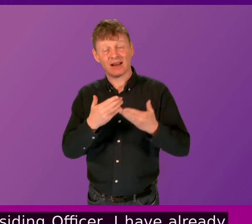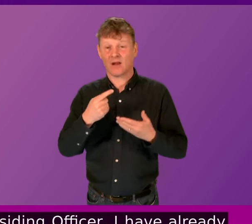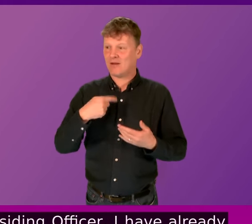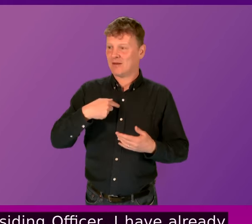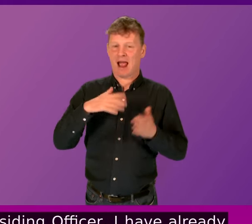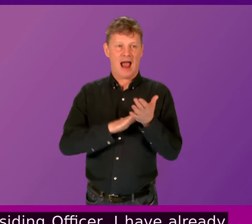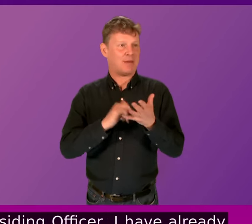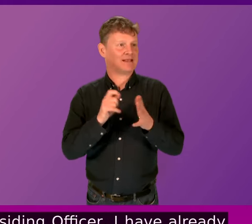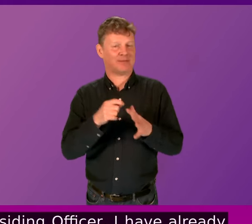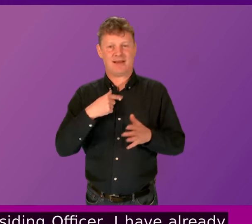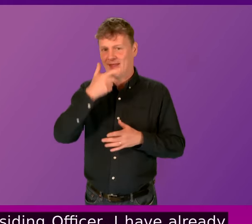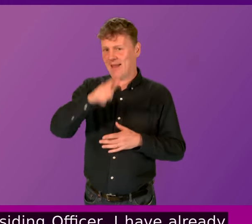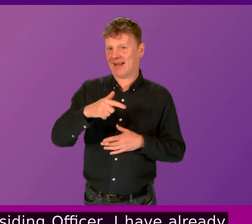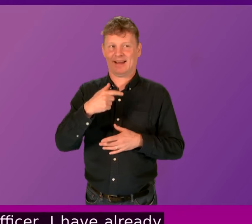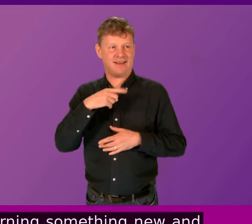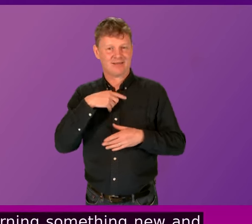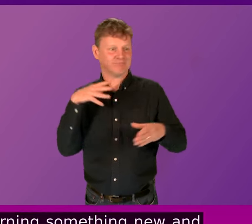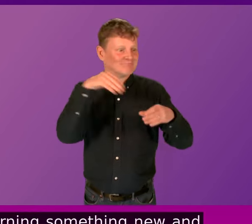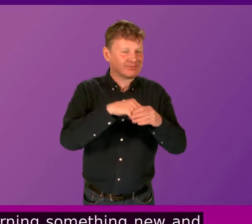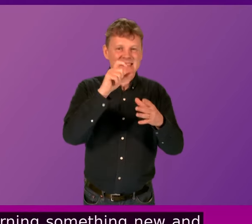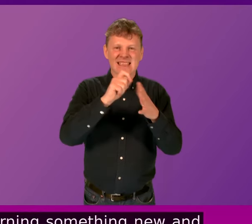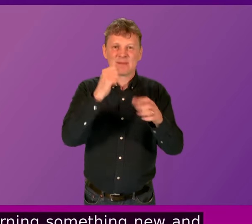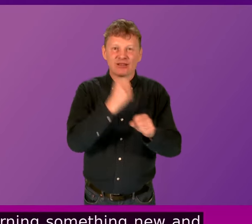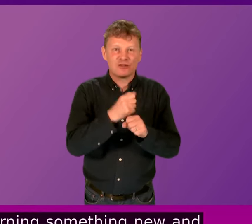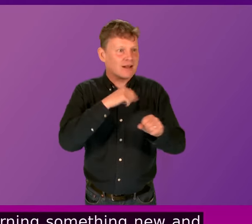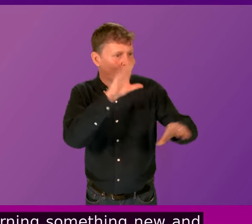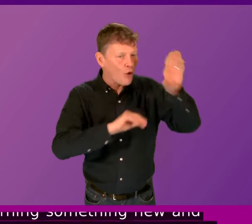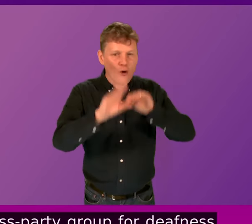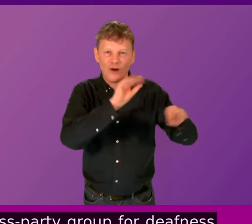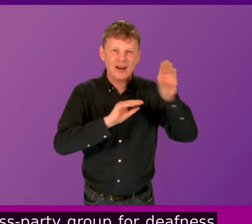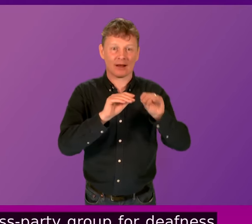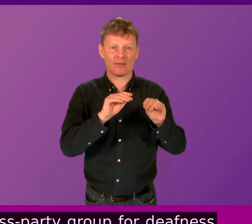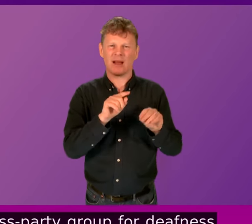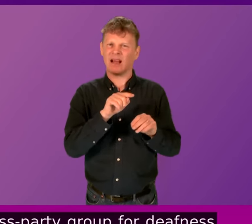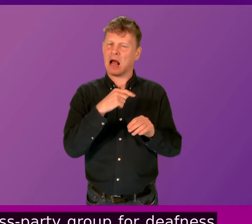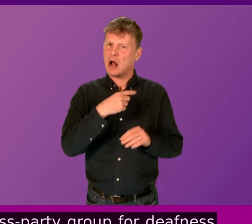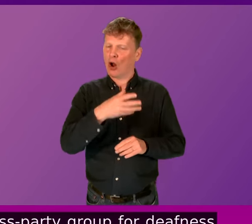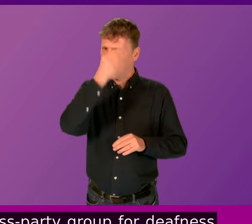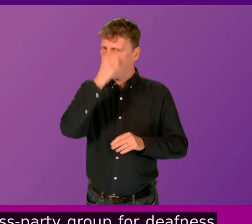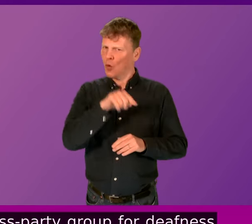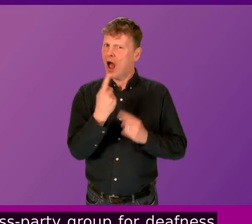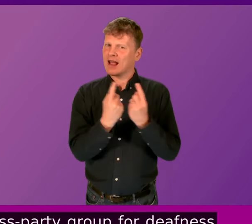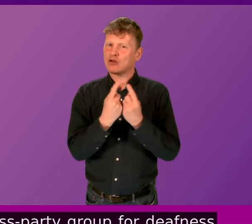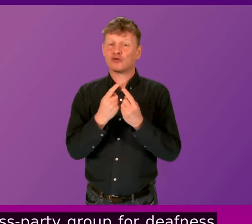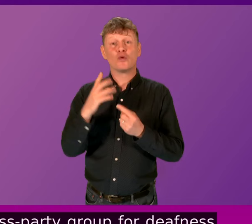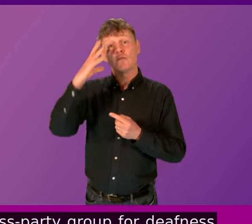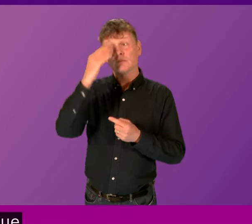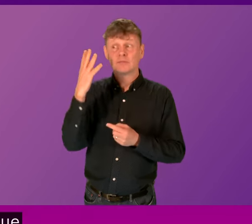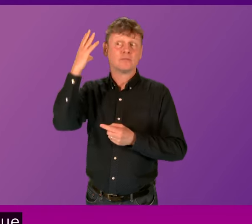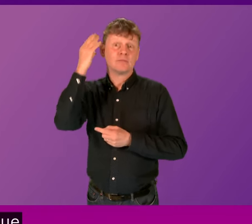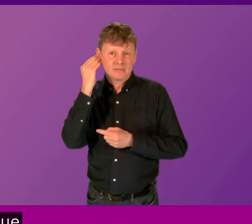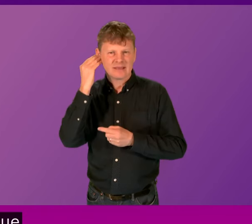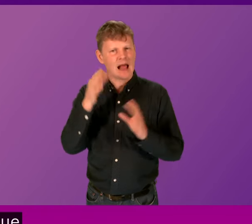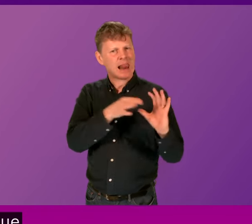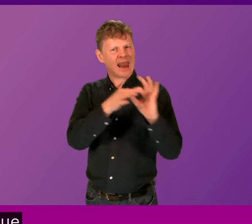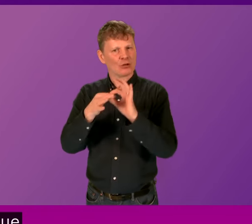being a member of the cross-party group for deafness has highlighted another issue, this time highlighting the links between dual sensory loss and